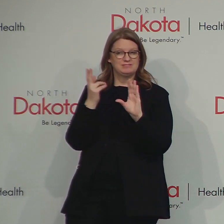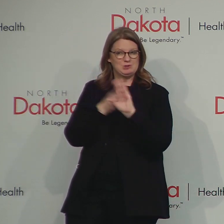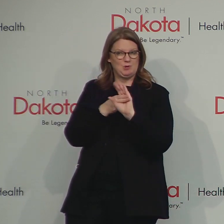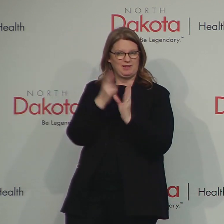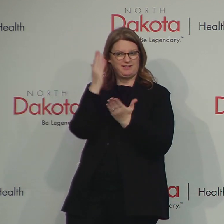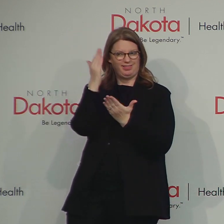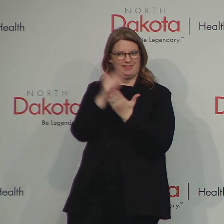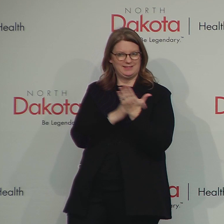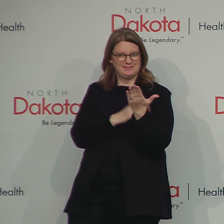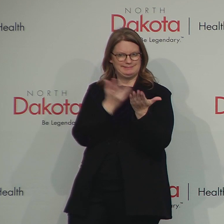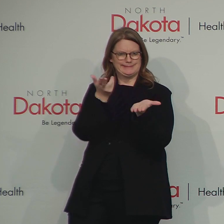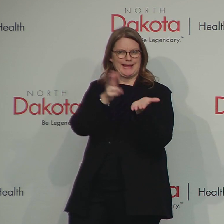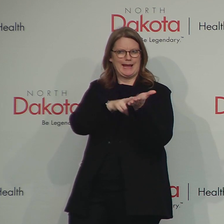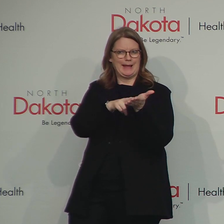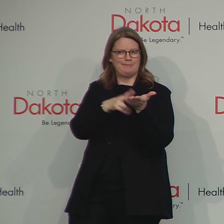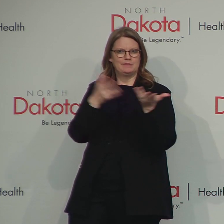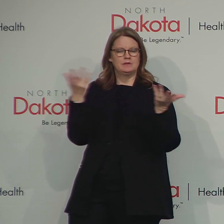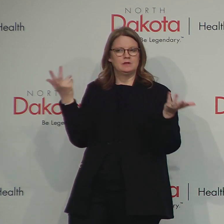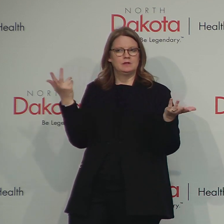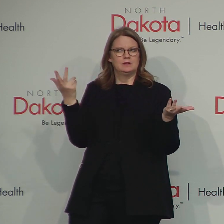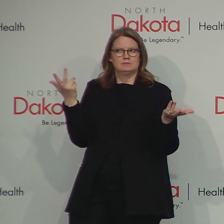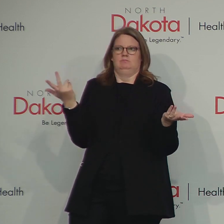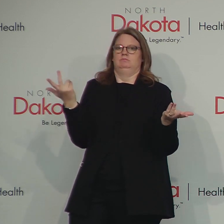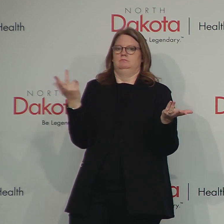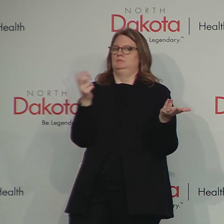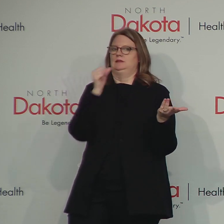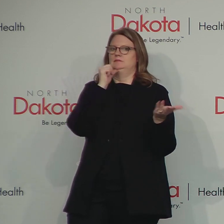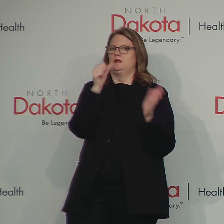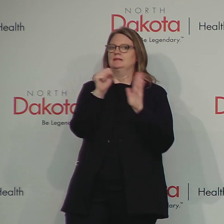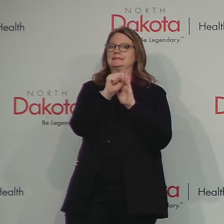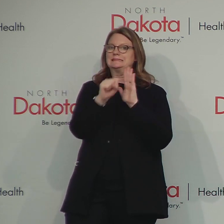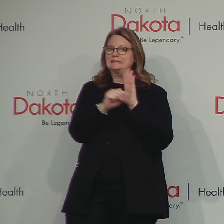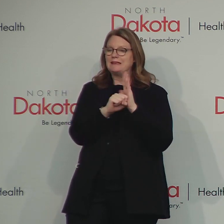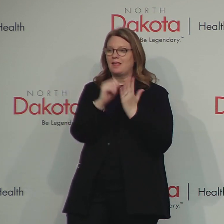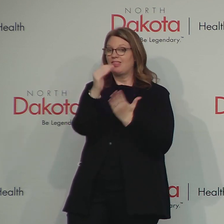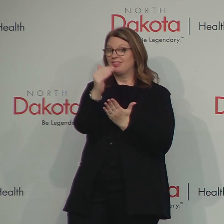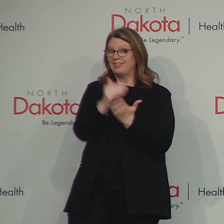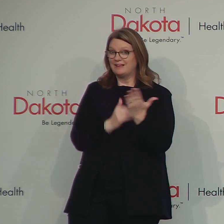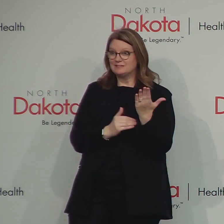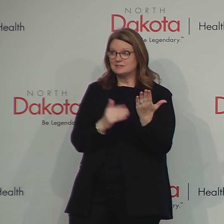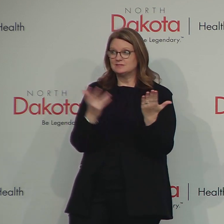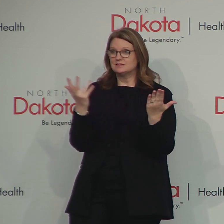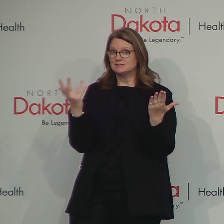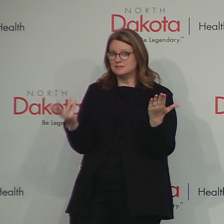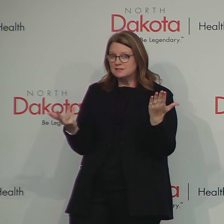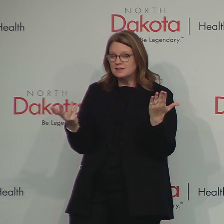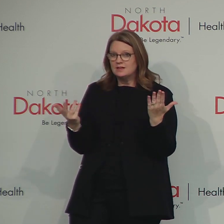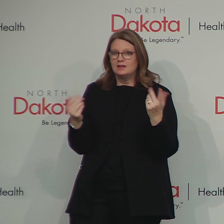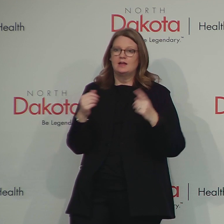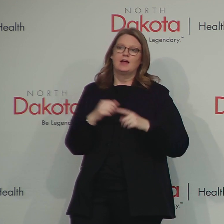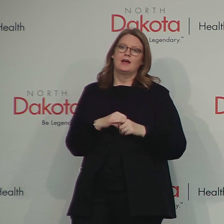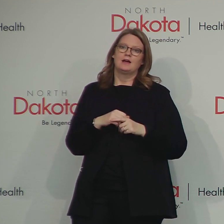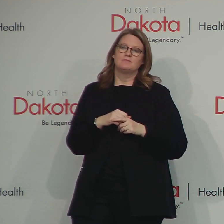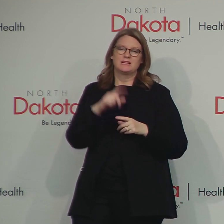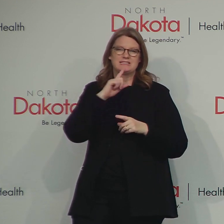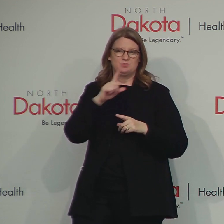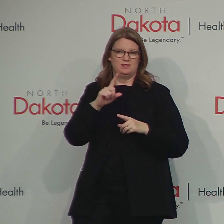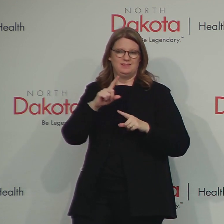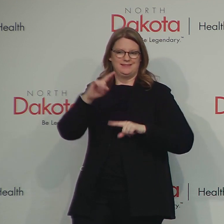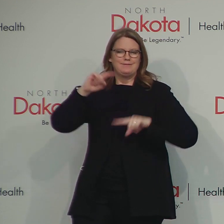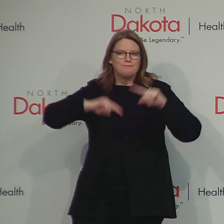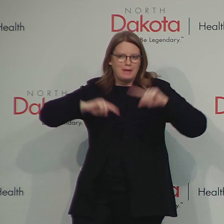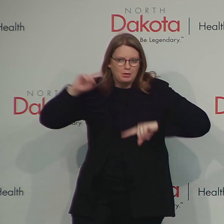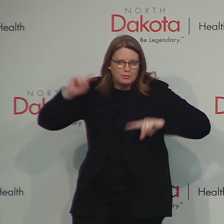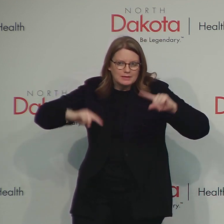for vaccination, there's not a statewide list for vaccination, and it really is varying by local healthcare